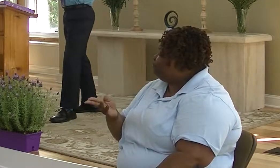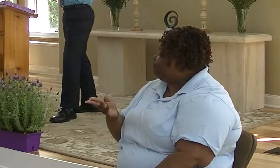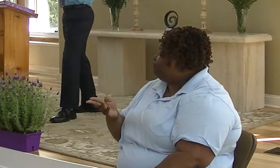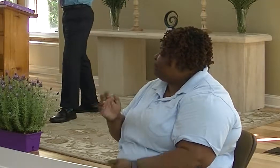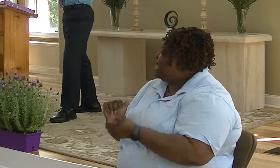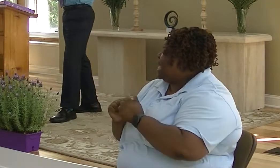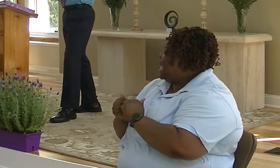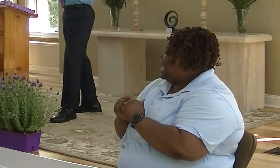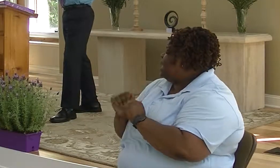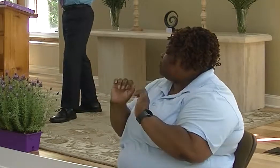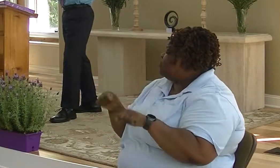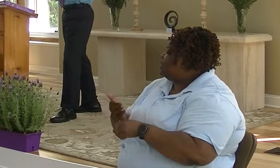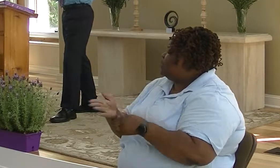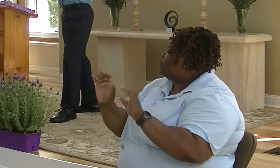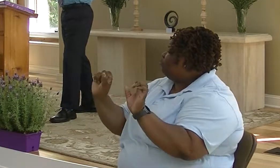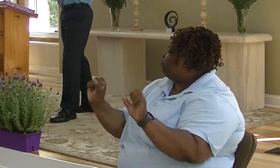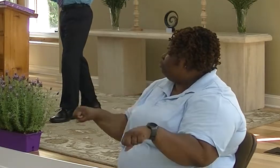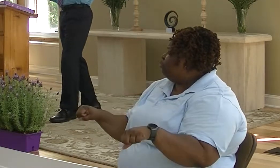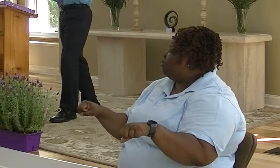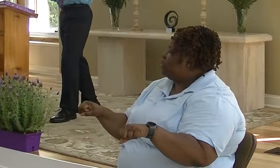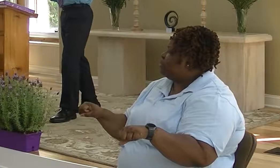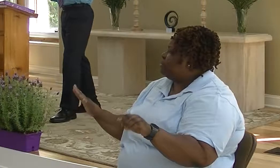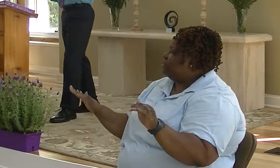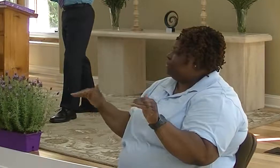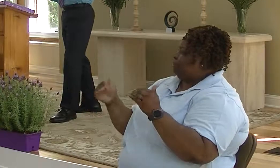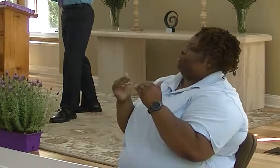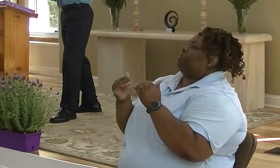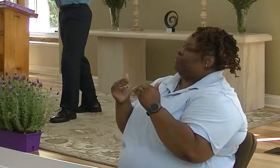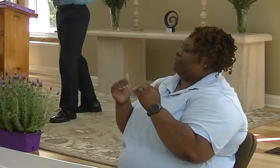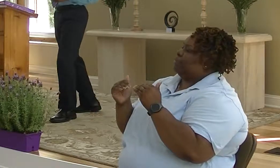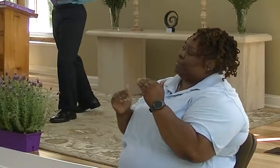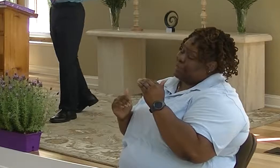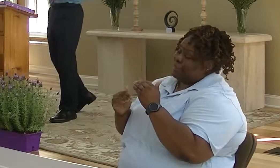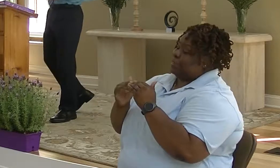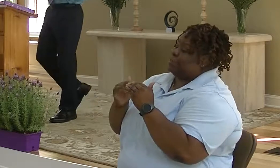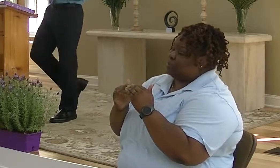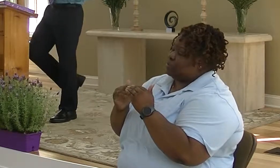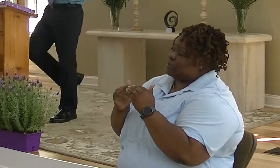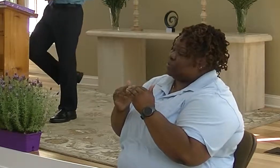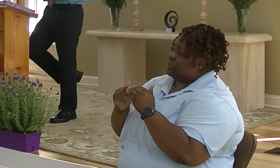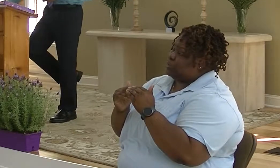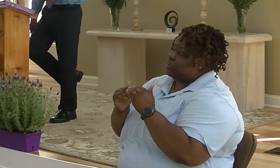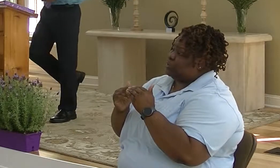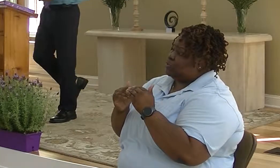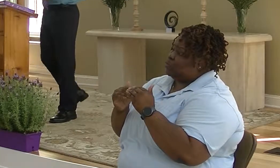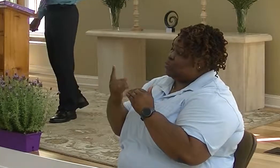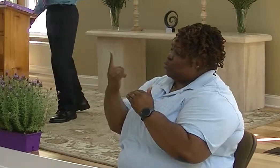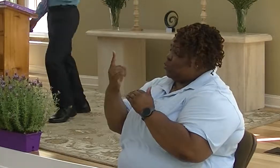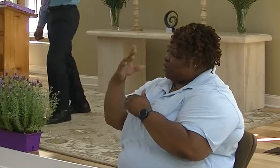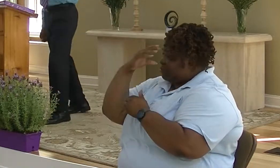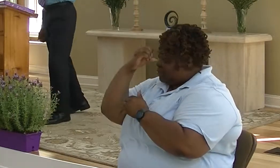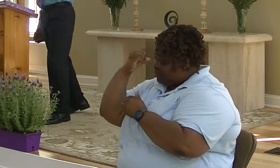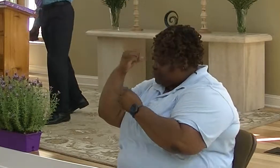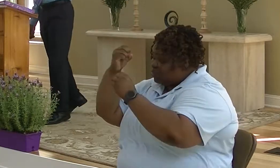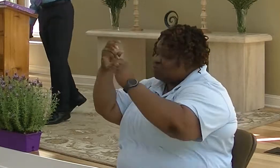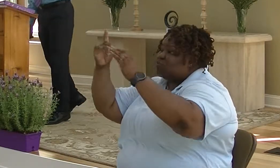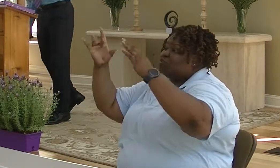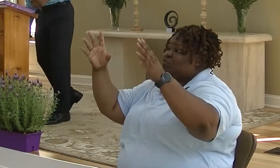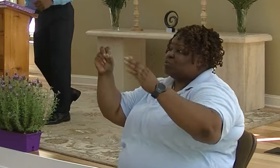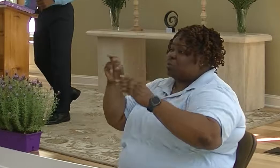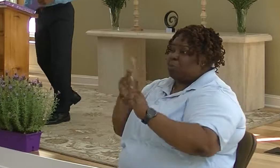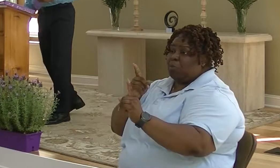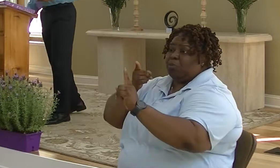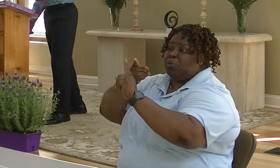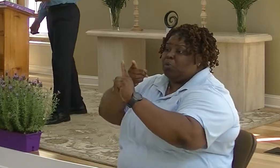Then how could you possibly be limited to a dream or a